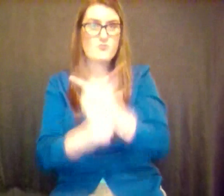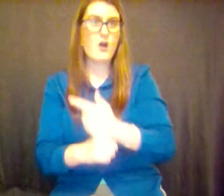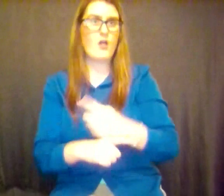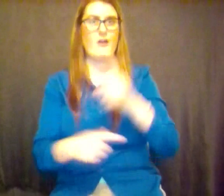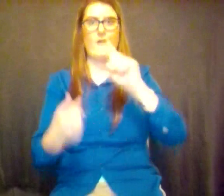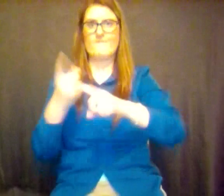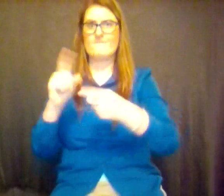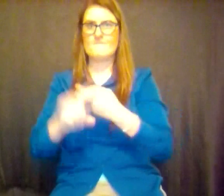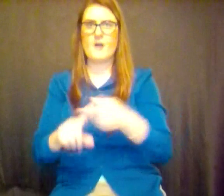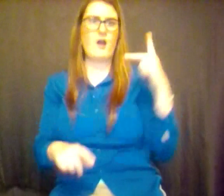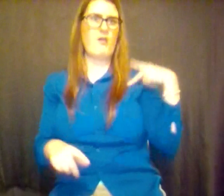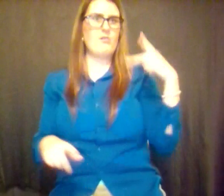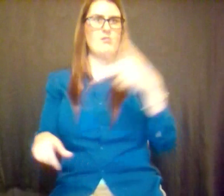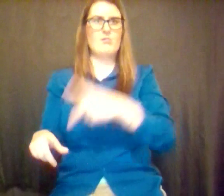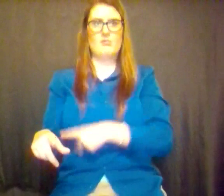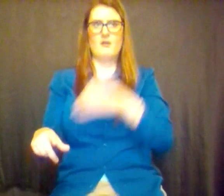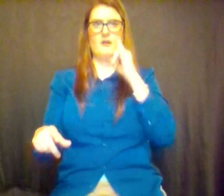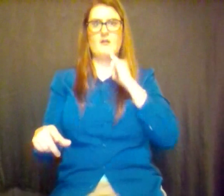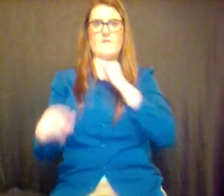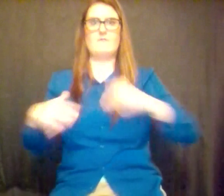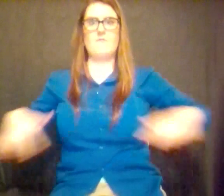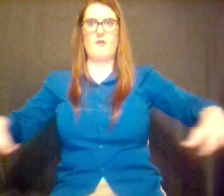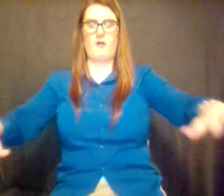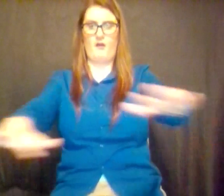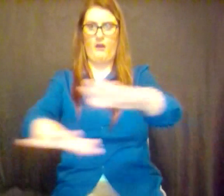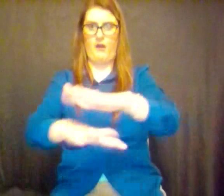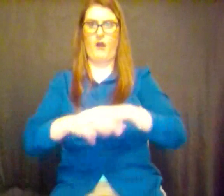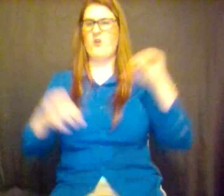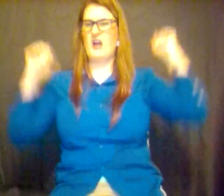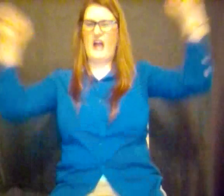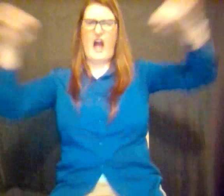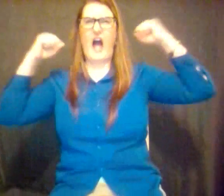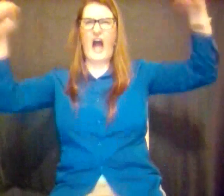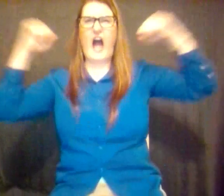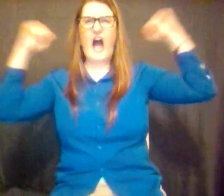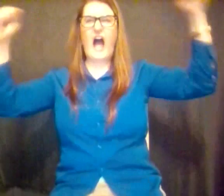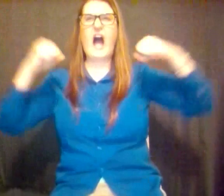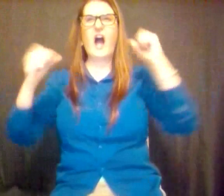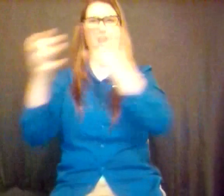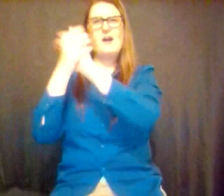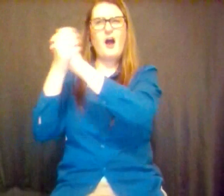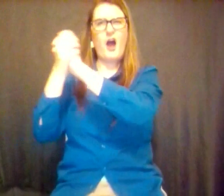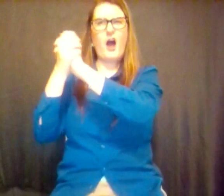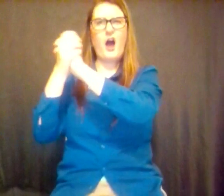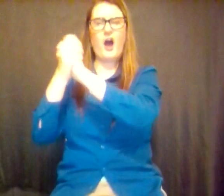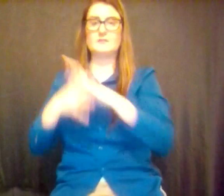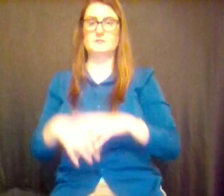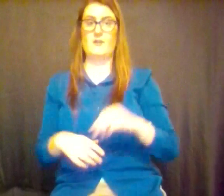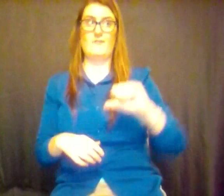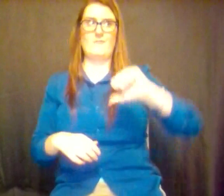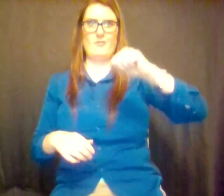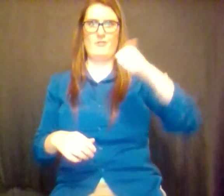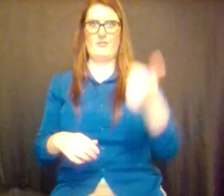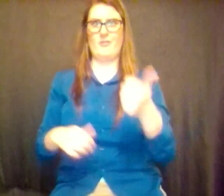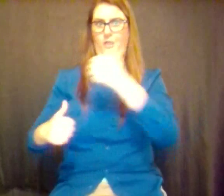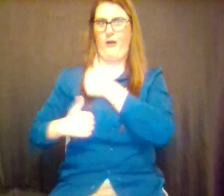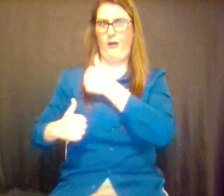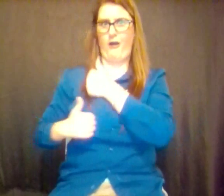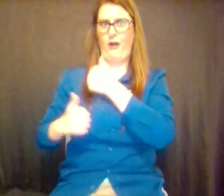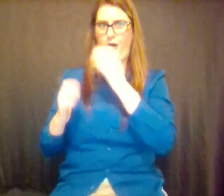cheered. And when the people from another land saw that their giants had been killed, they just ran away. That evening, the king of Israel